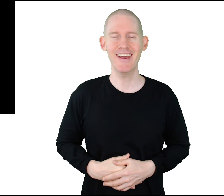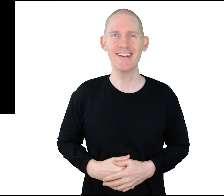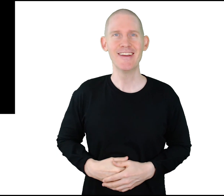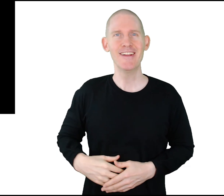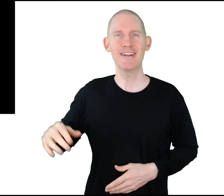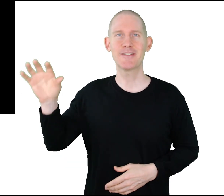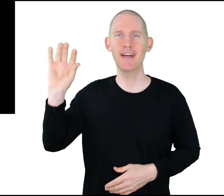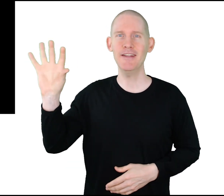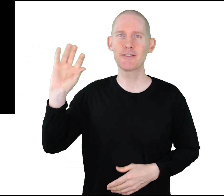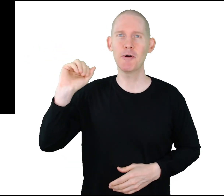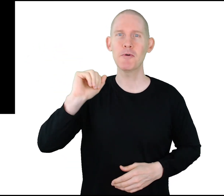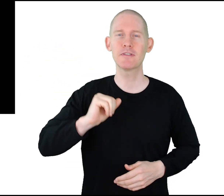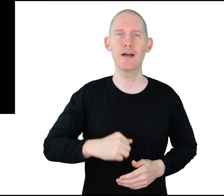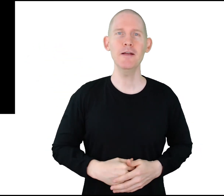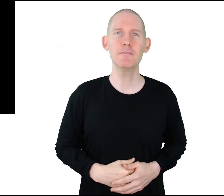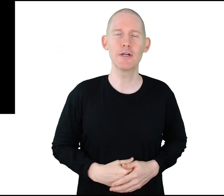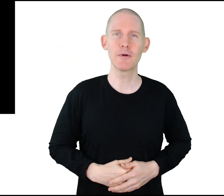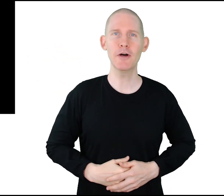Okay, let's sign this one more time. Here we go.